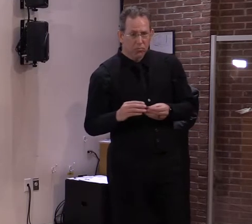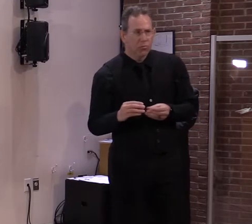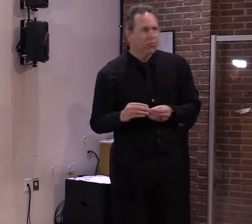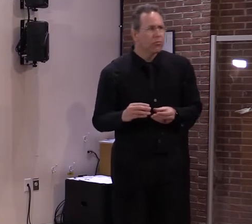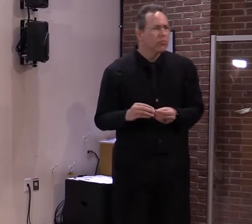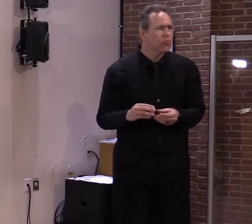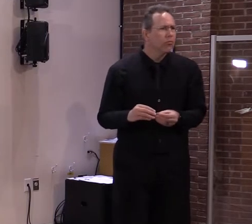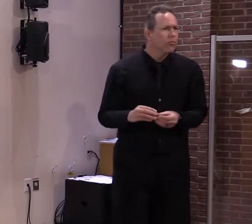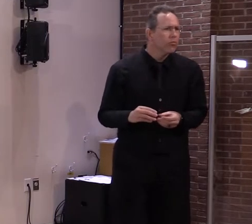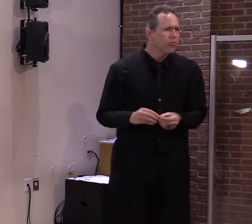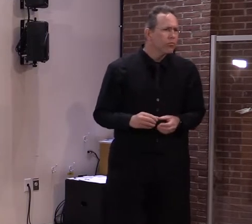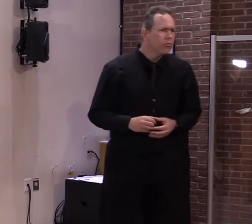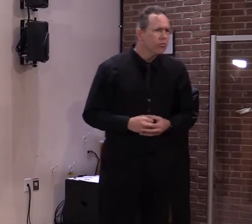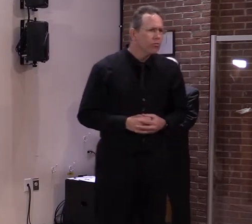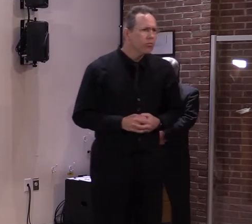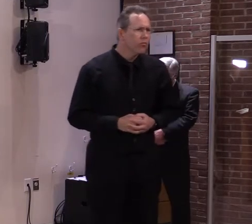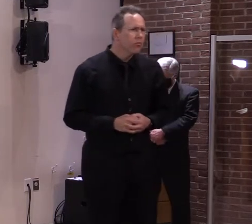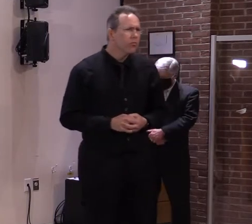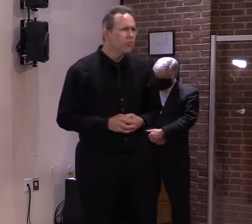various steps